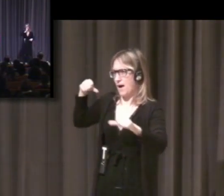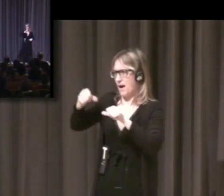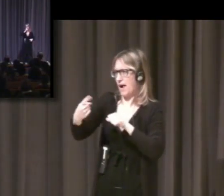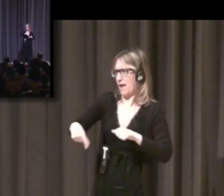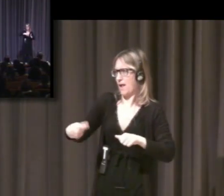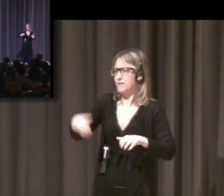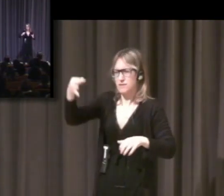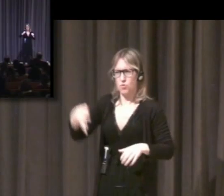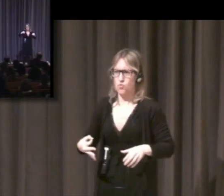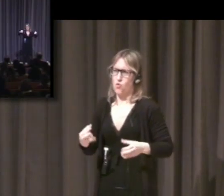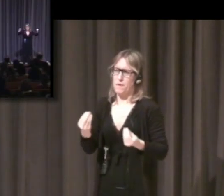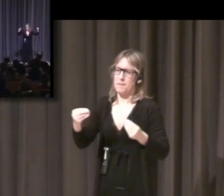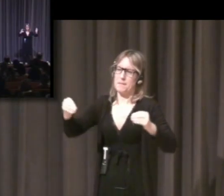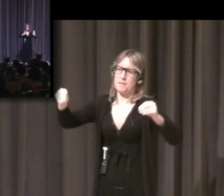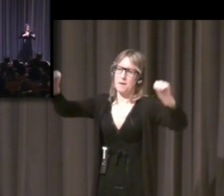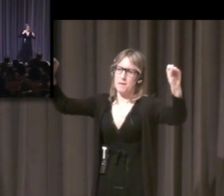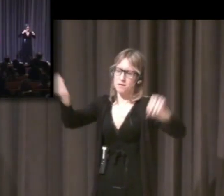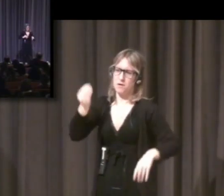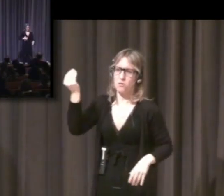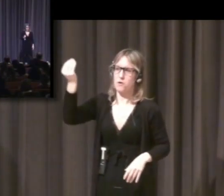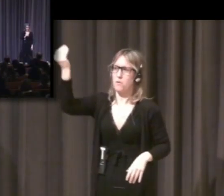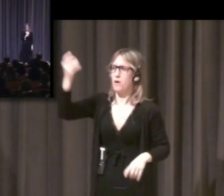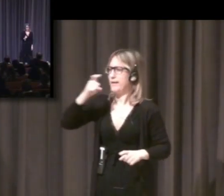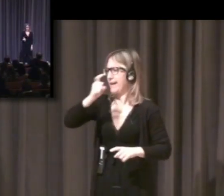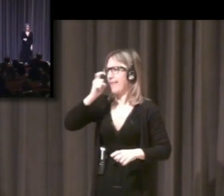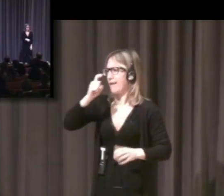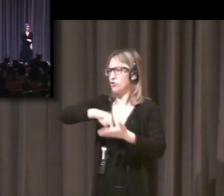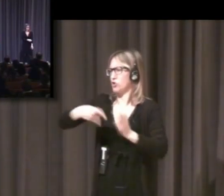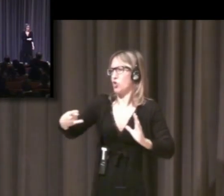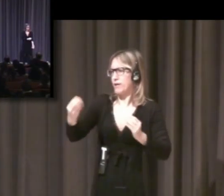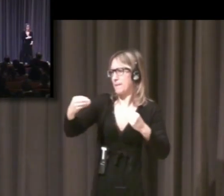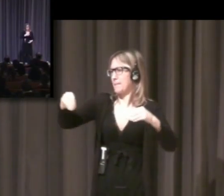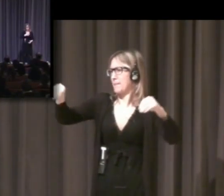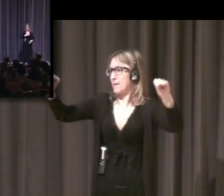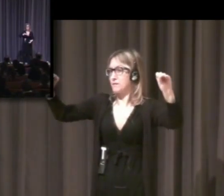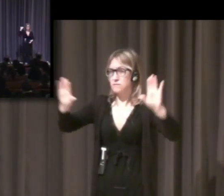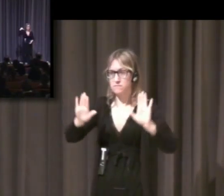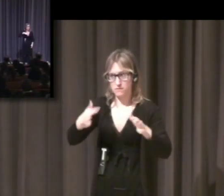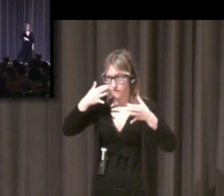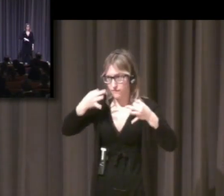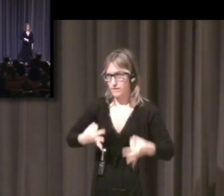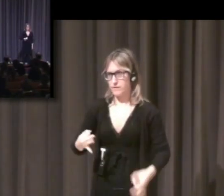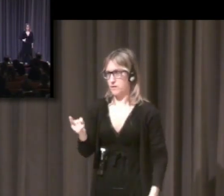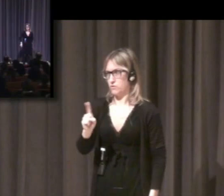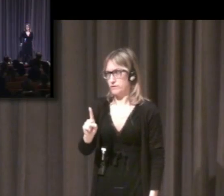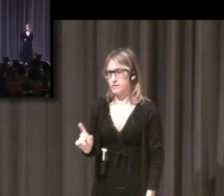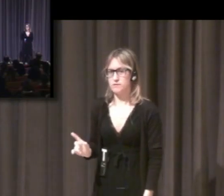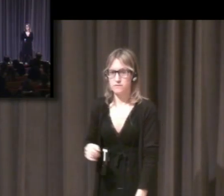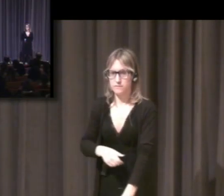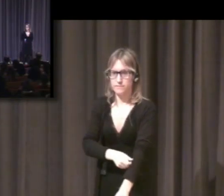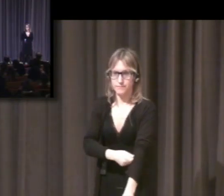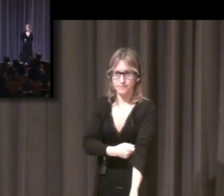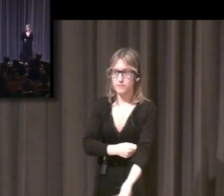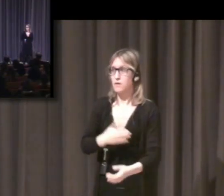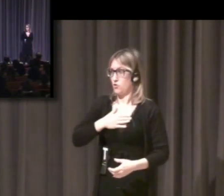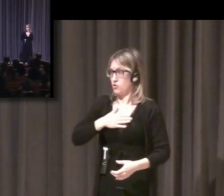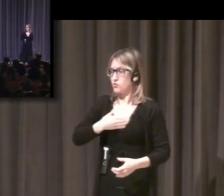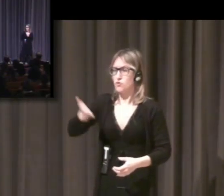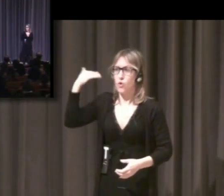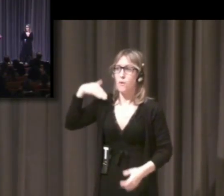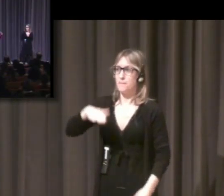true. When I was a kid, a computer filled a room.